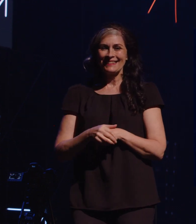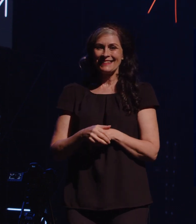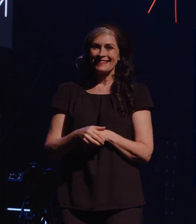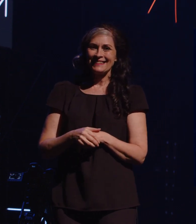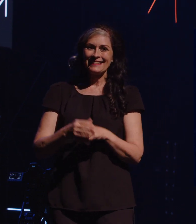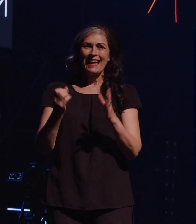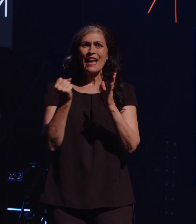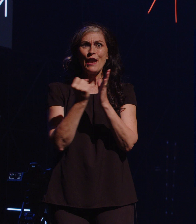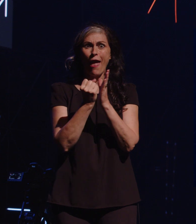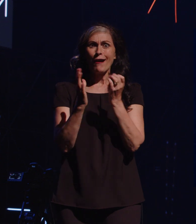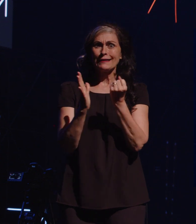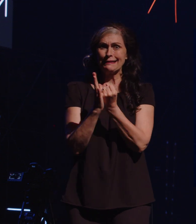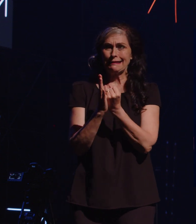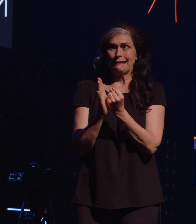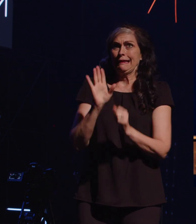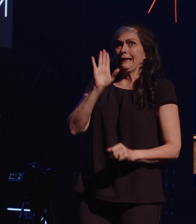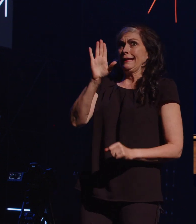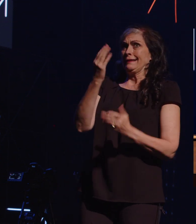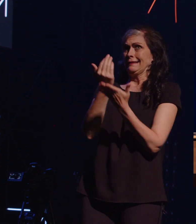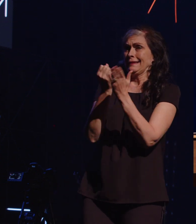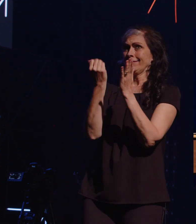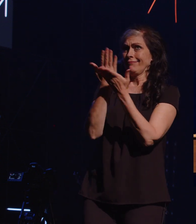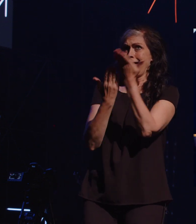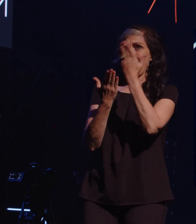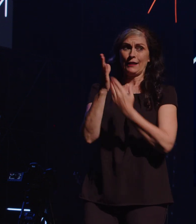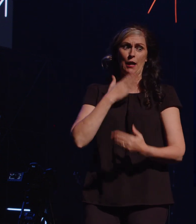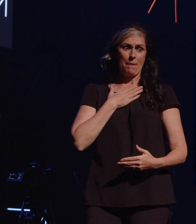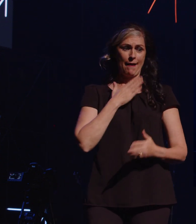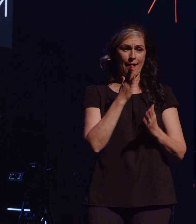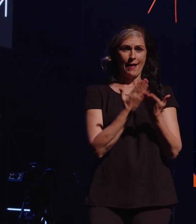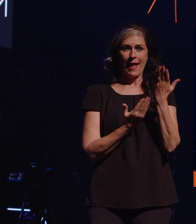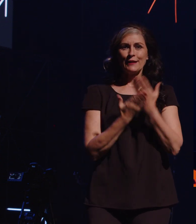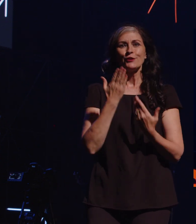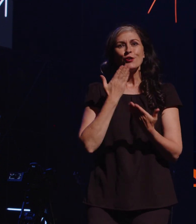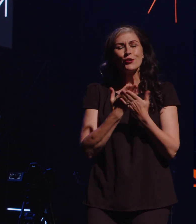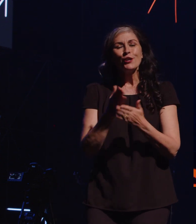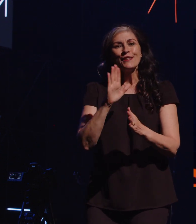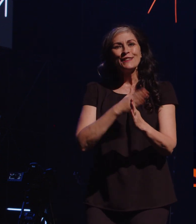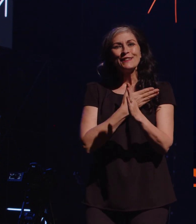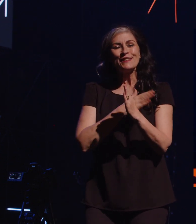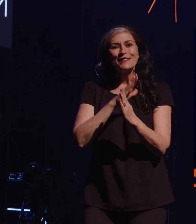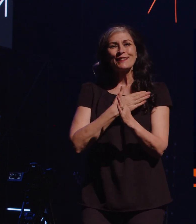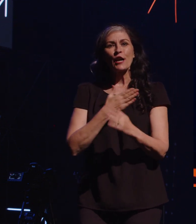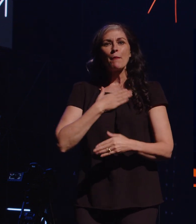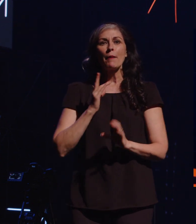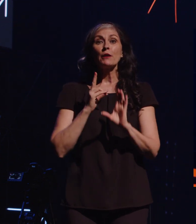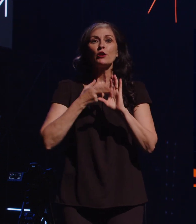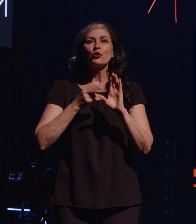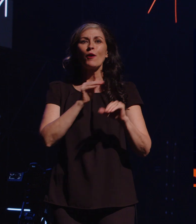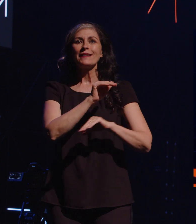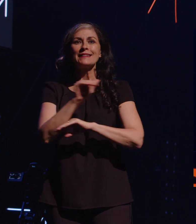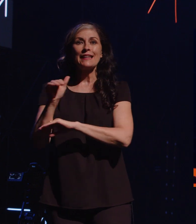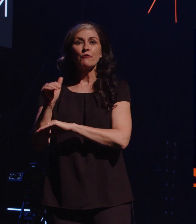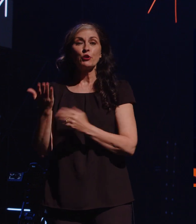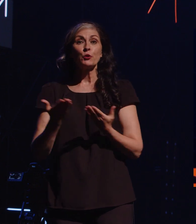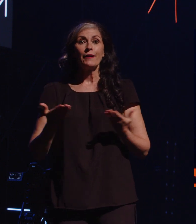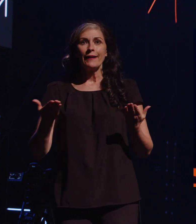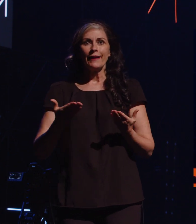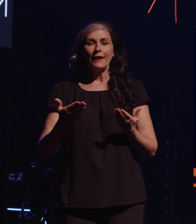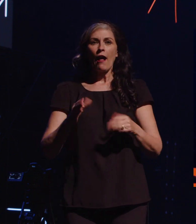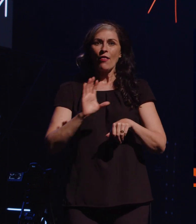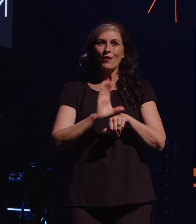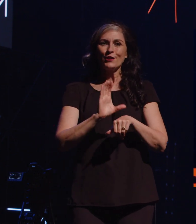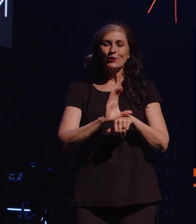hands, man. Not our hands, in his hands, but that's a good song. Real good. Well, hey, glad that you could join us this afternoon here at